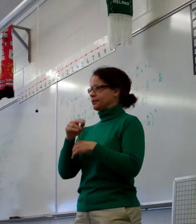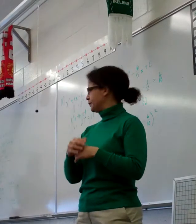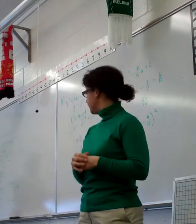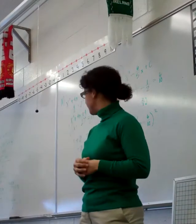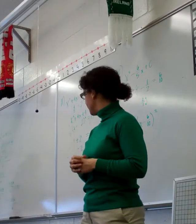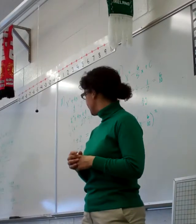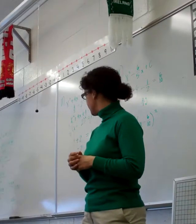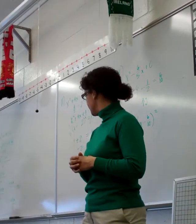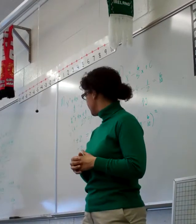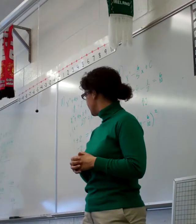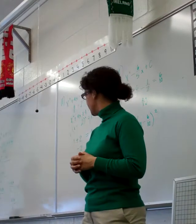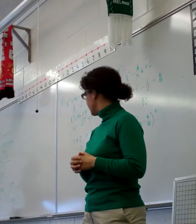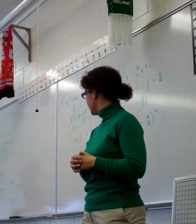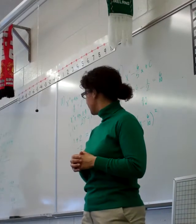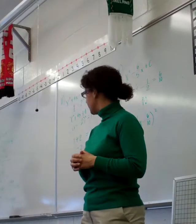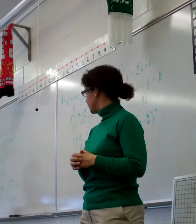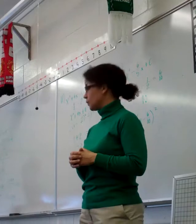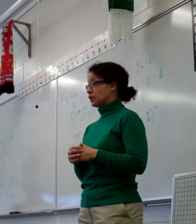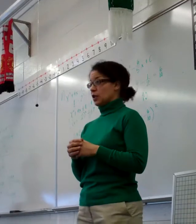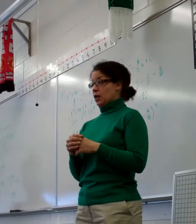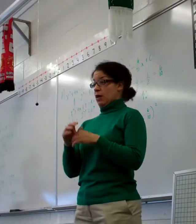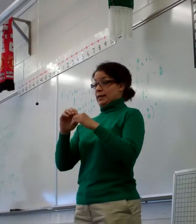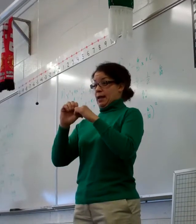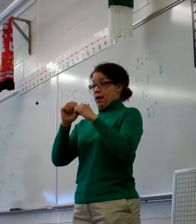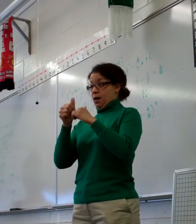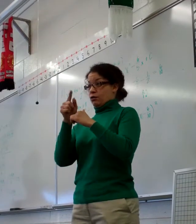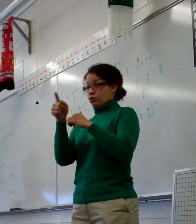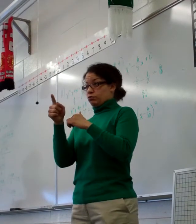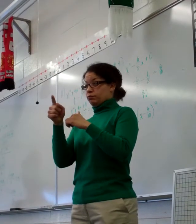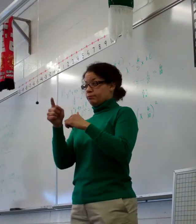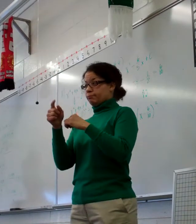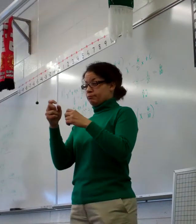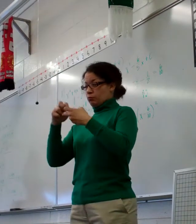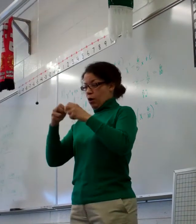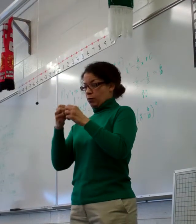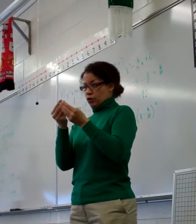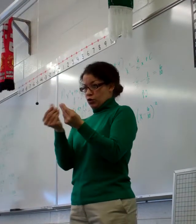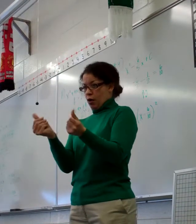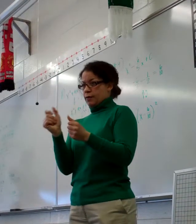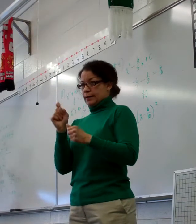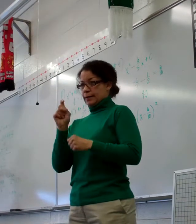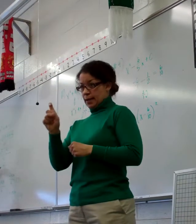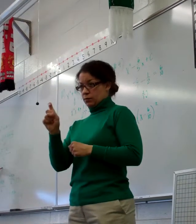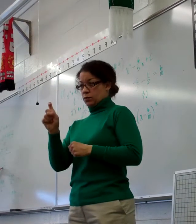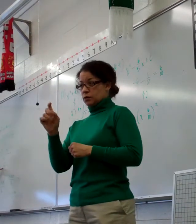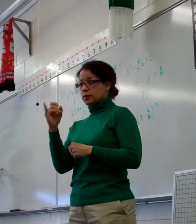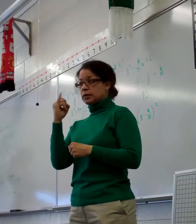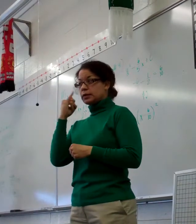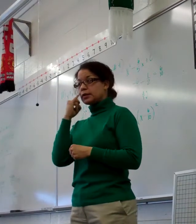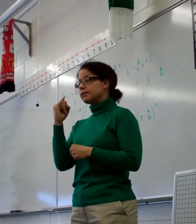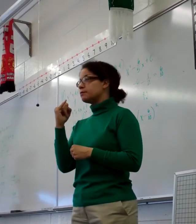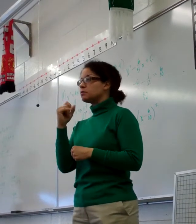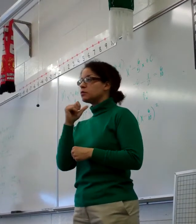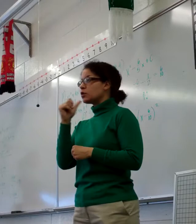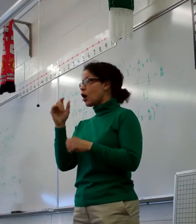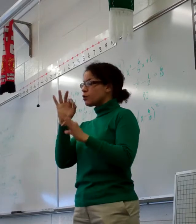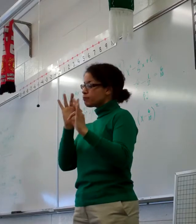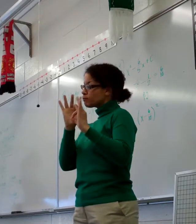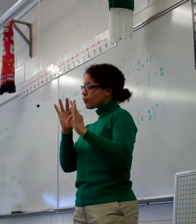Okay? So that's how you do decimals. If you get a non-perfect square under this radical, which you will plenty